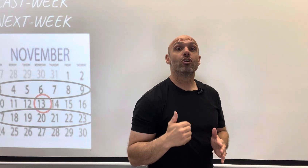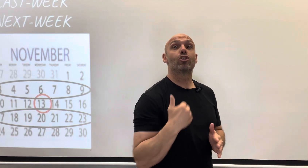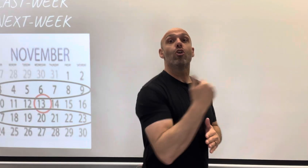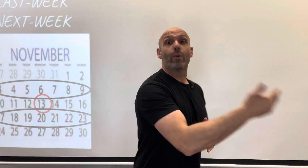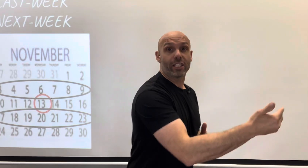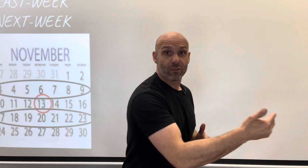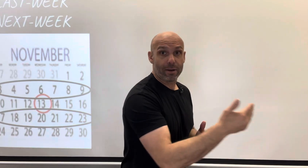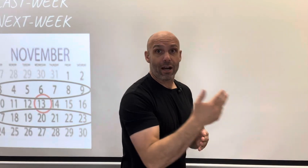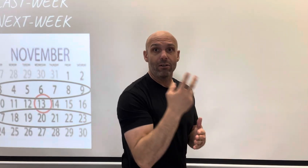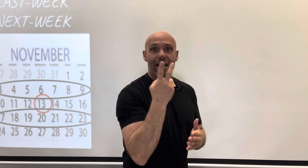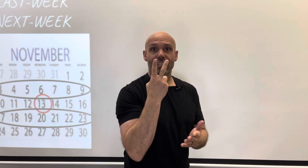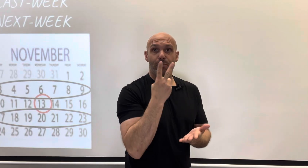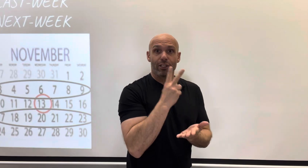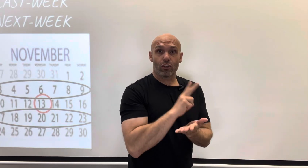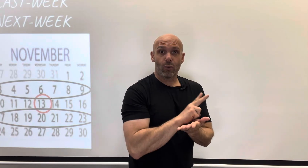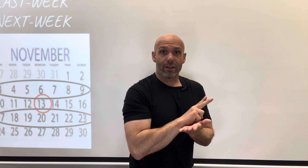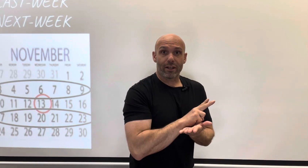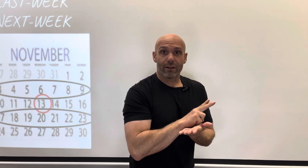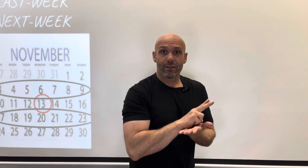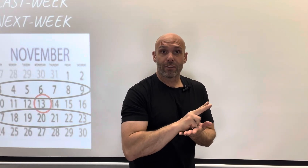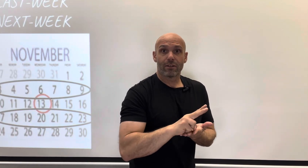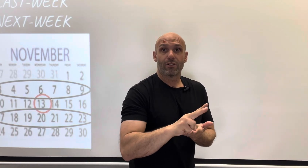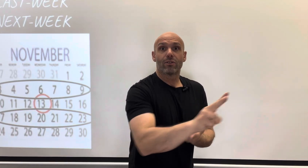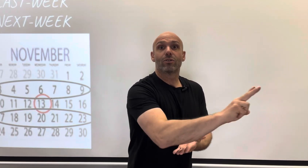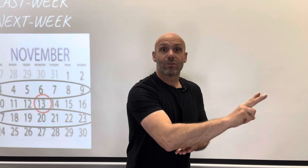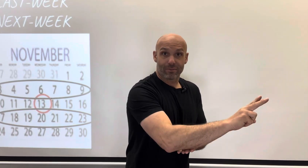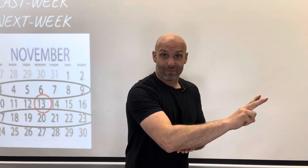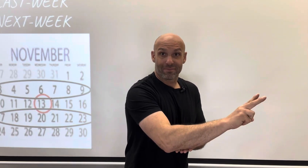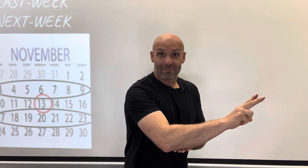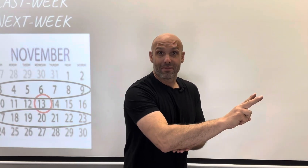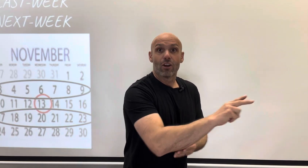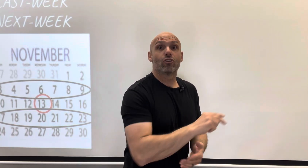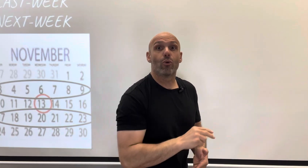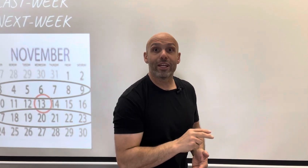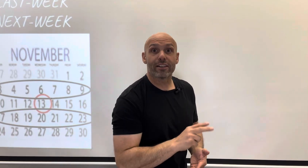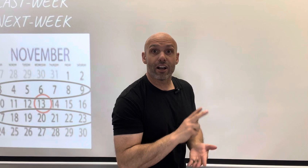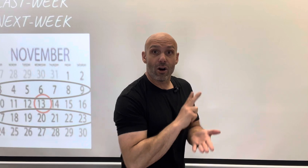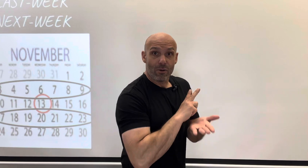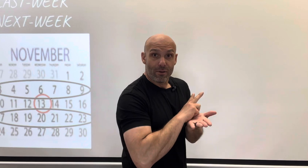2 weeks from now, I just put a 2 on there. 2 weeks ago,